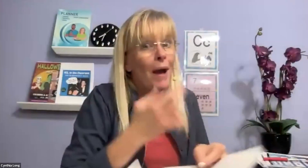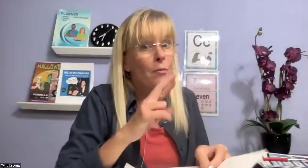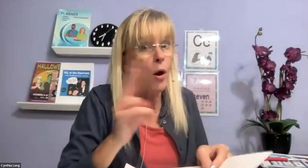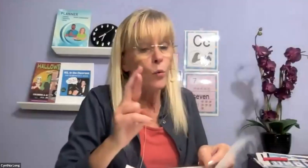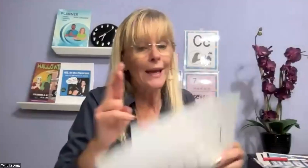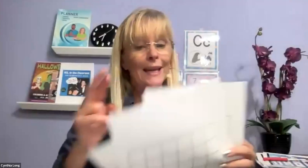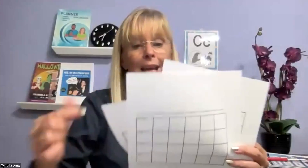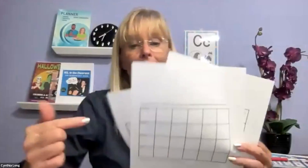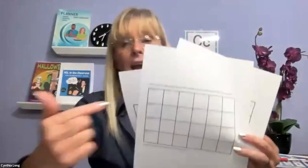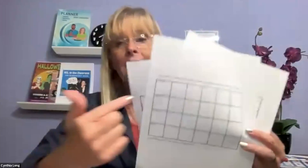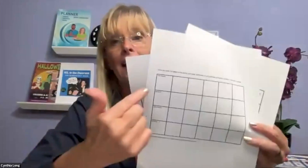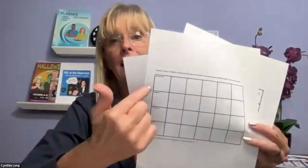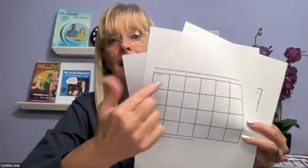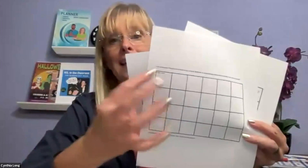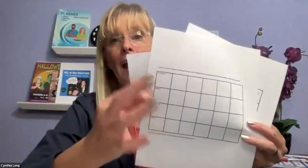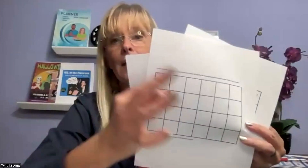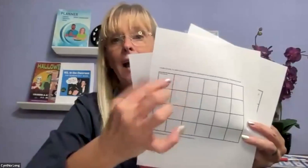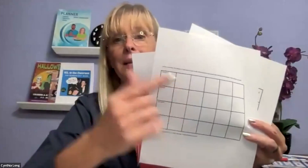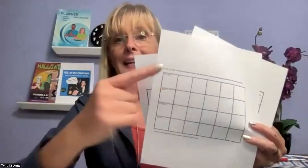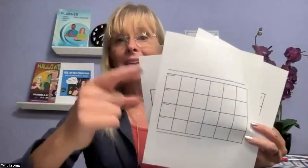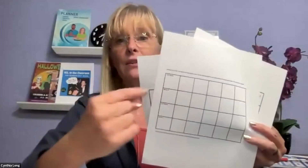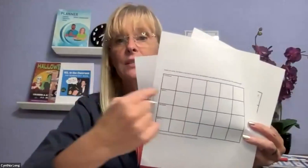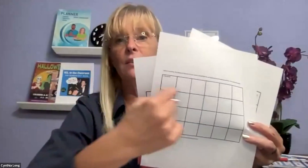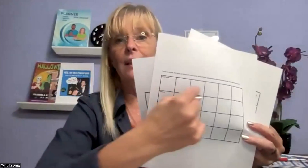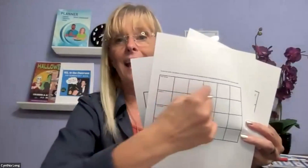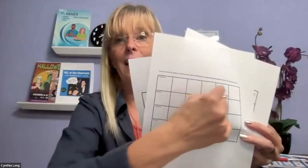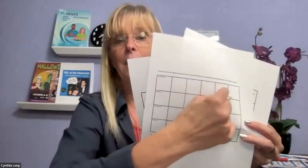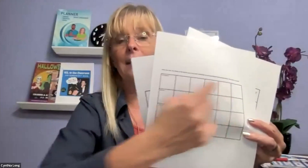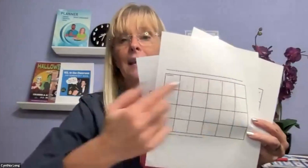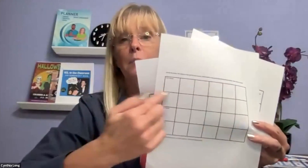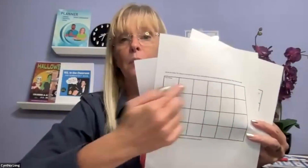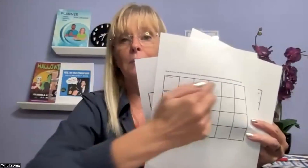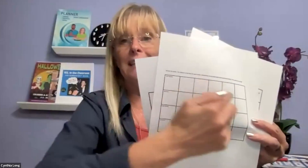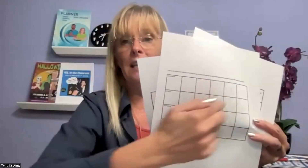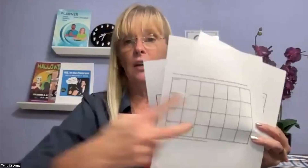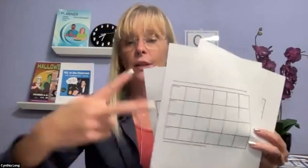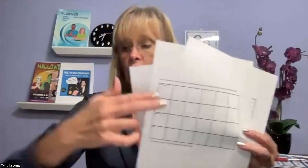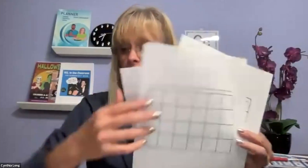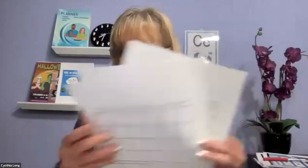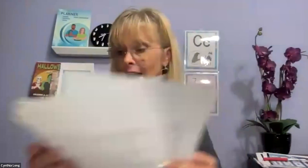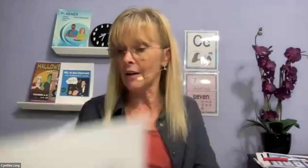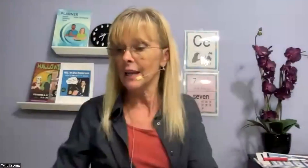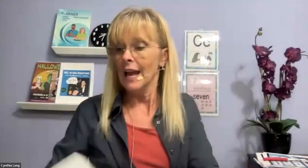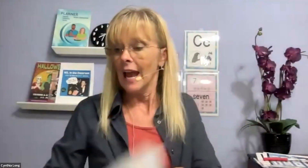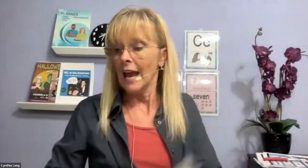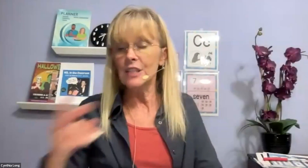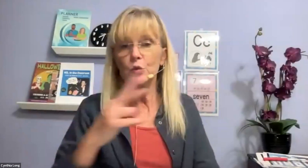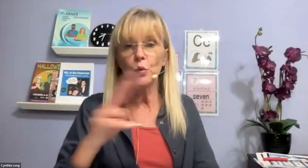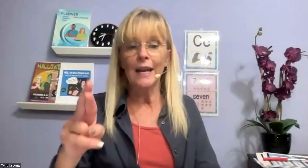them already, and they count how many letters in their name, and they can put them in here. Then you cut it out, and it's ready